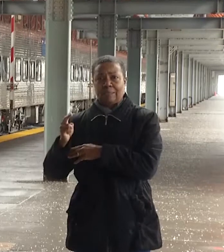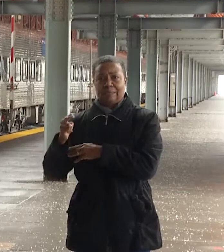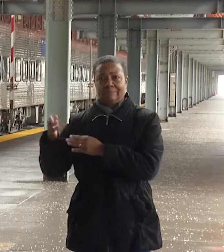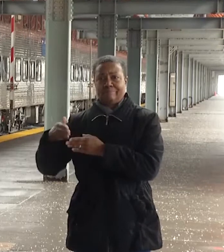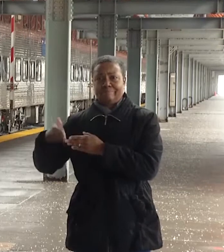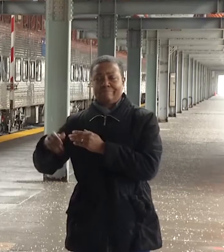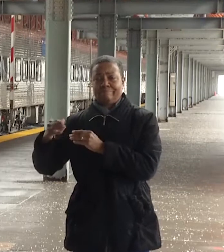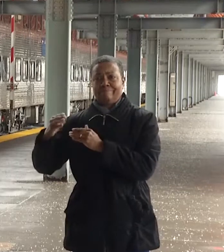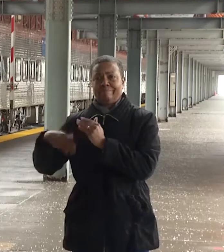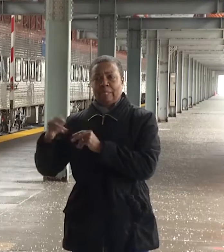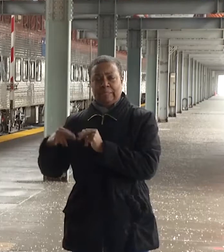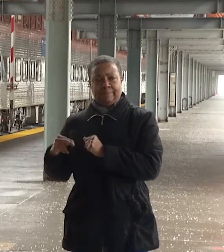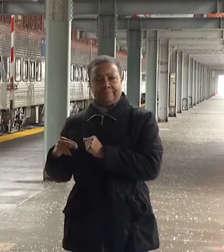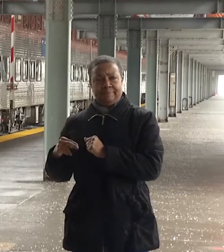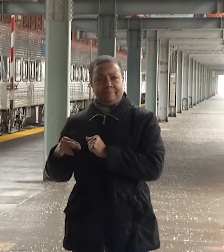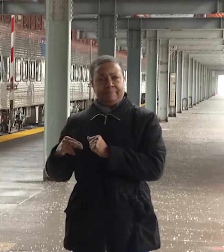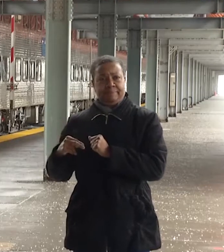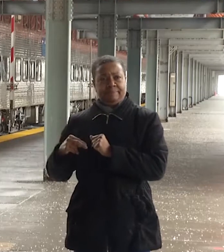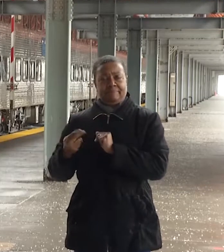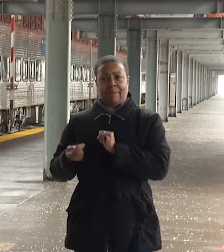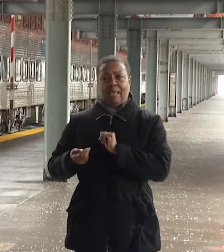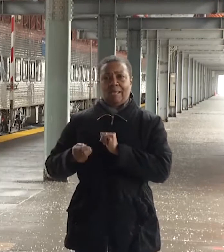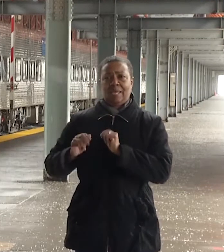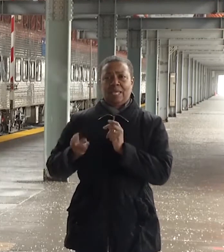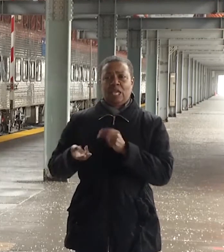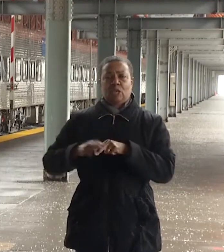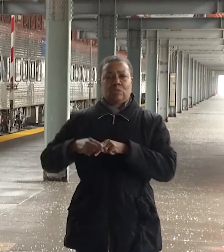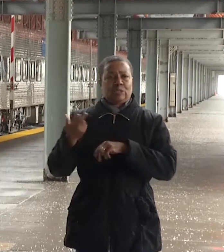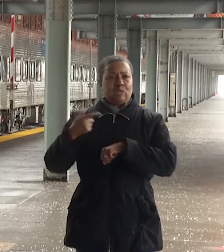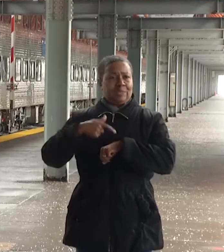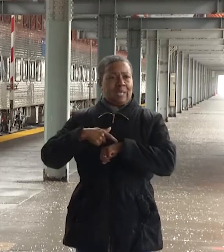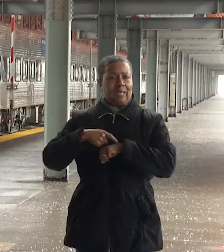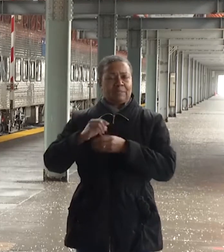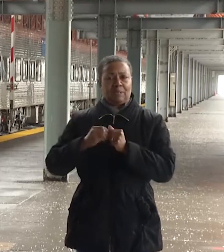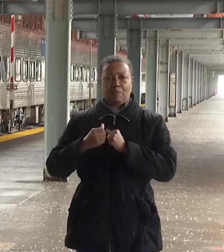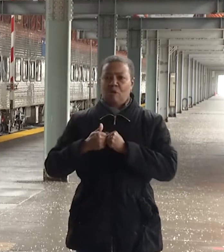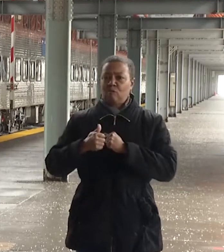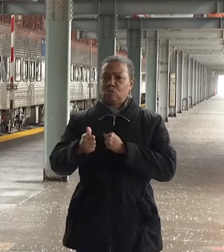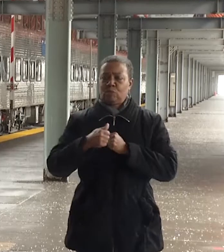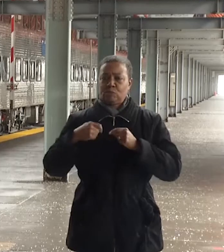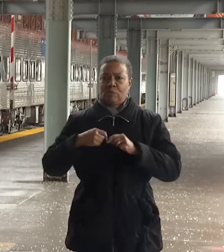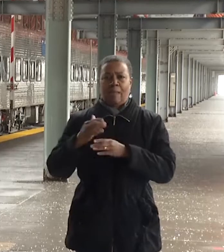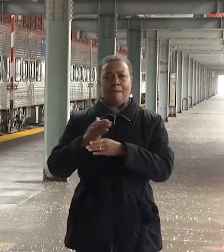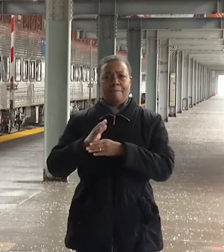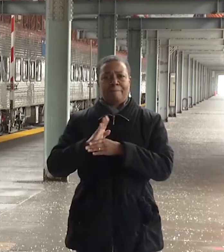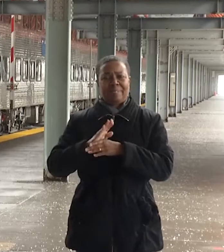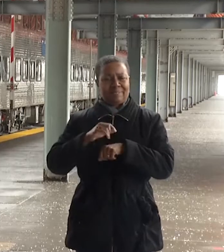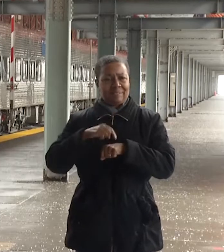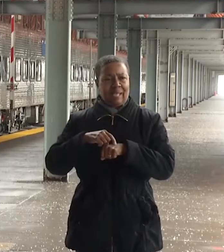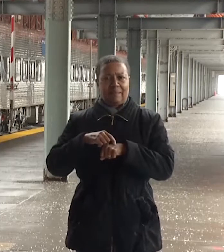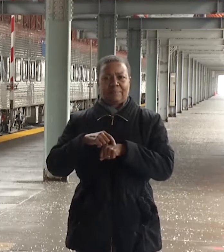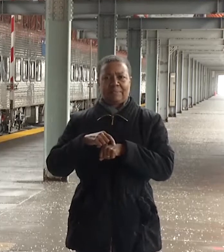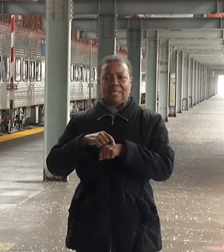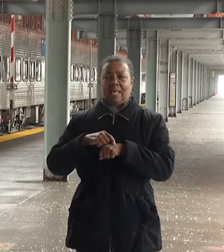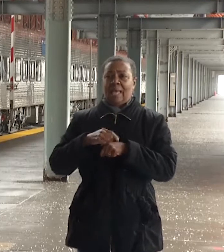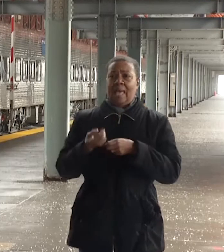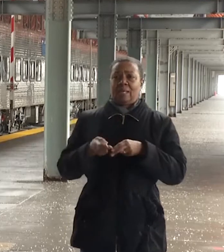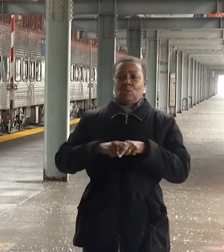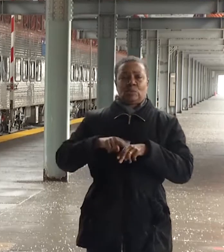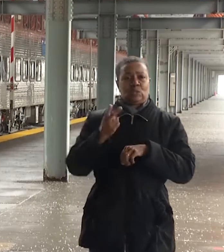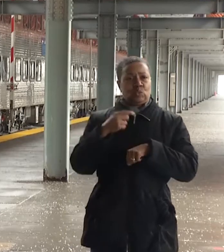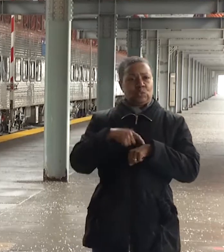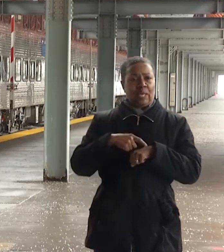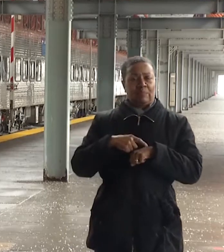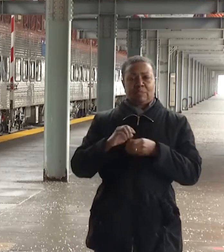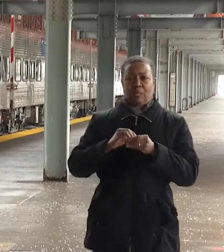Terminal. By tripling the number of trips during the peak times and nearly doubling the amount of